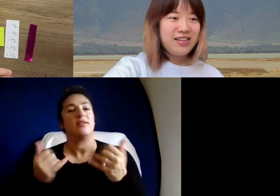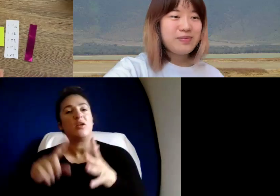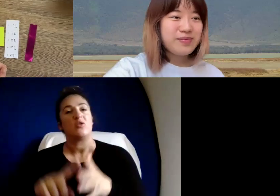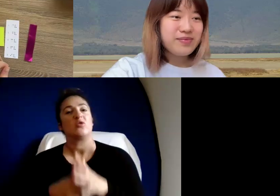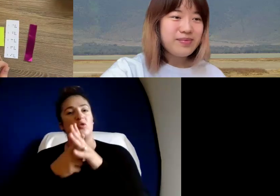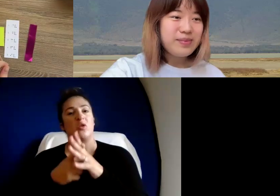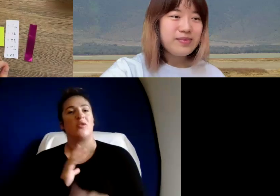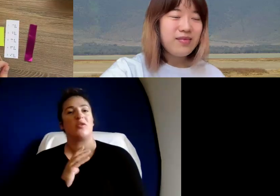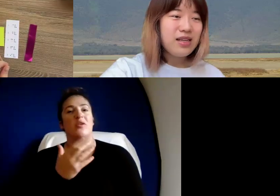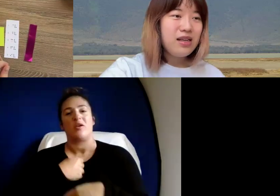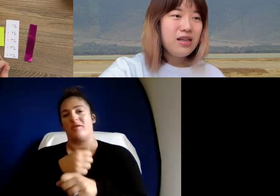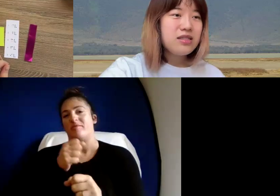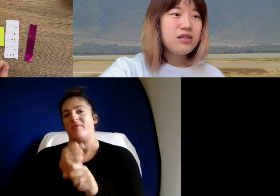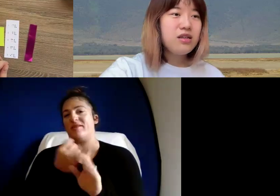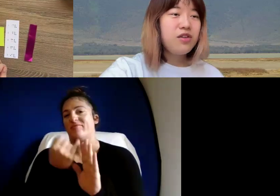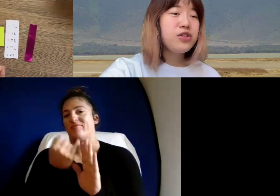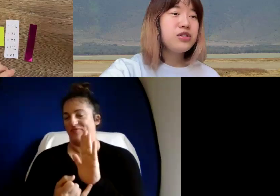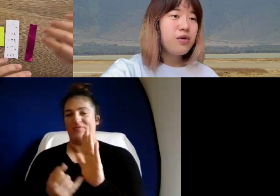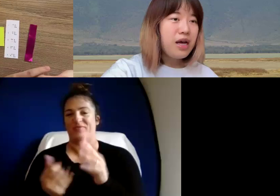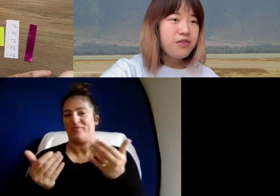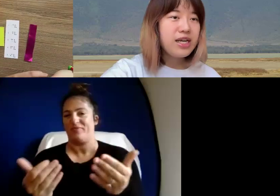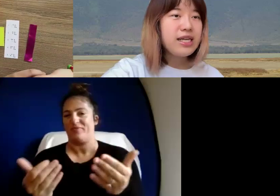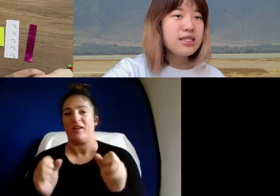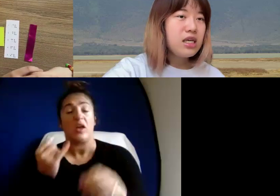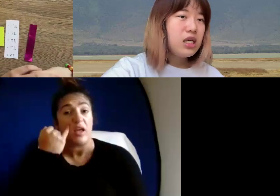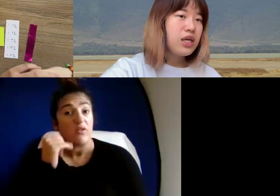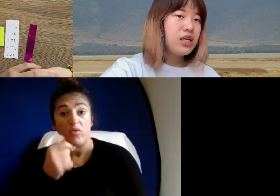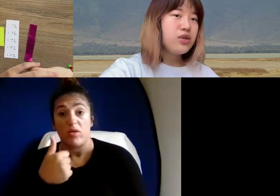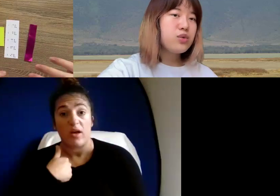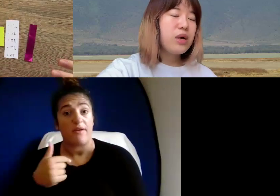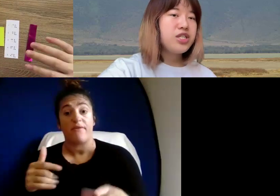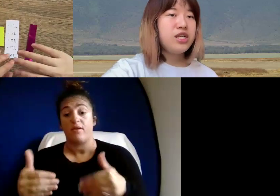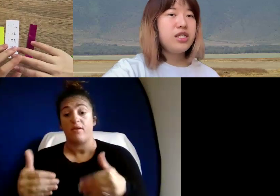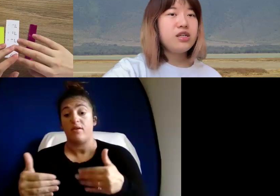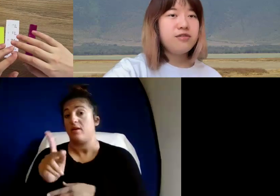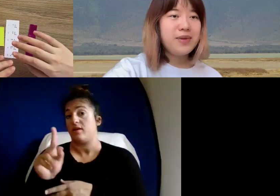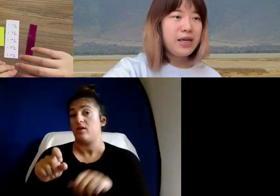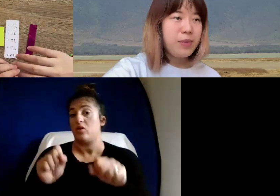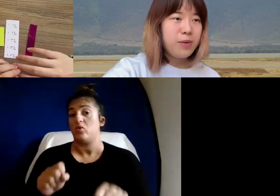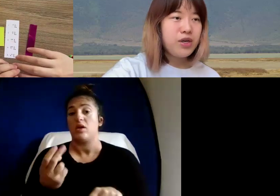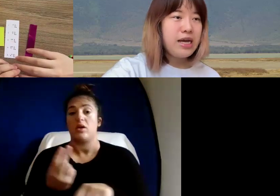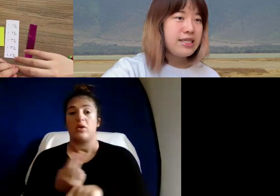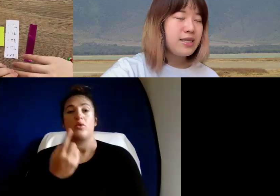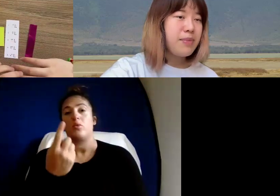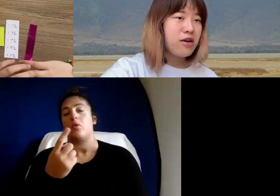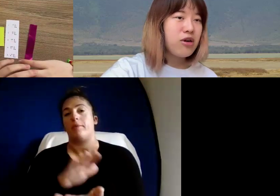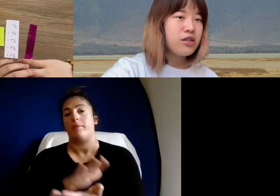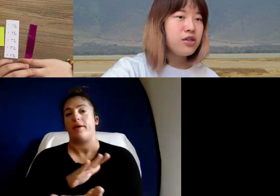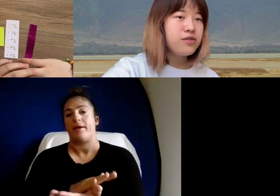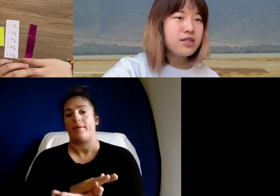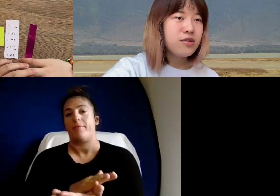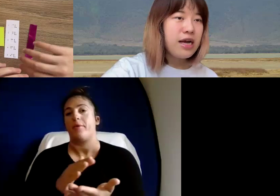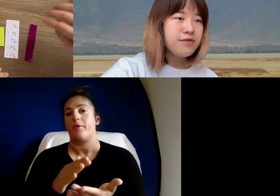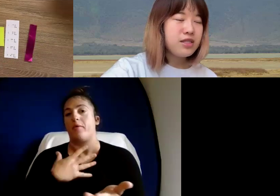craft making. So if you don't have our kit, you can use one sheet of blank paper as the